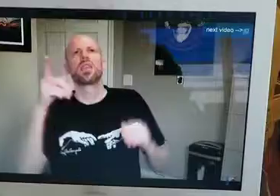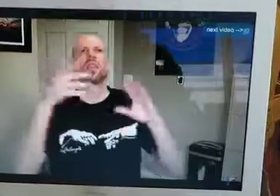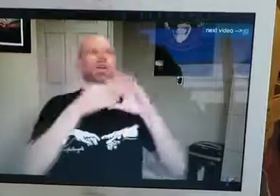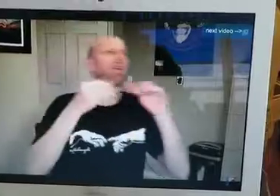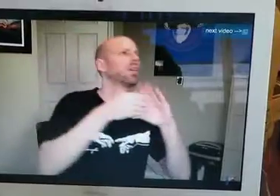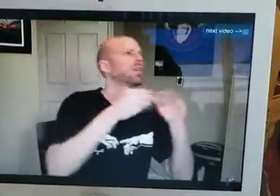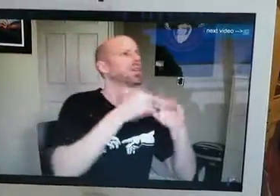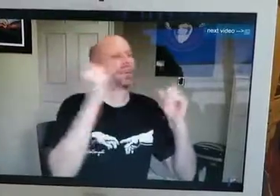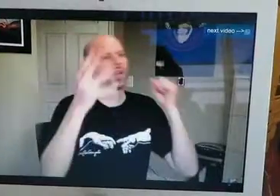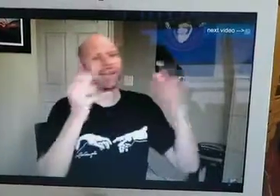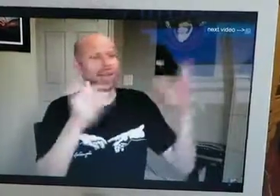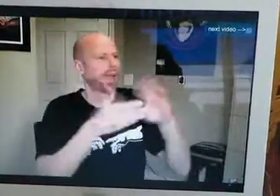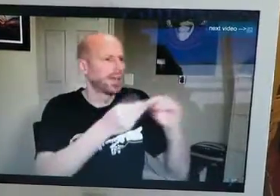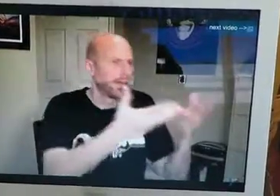the audience.